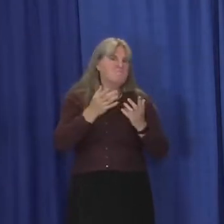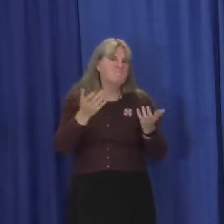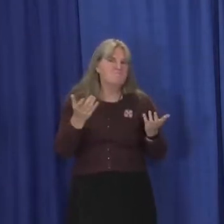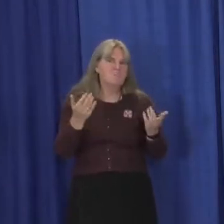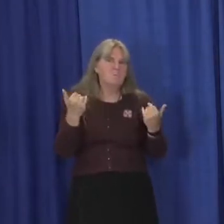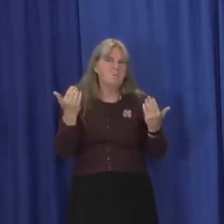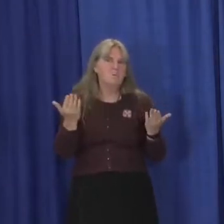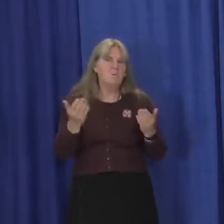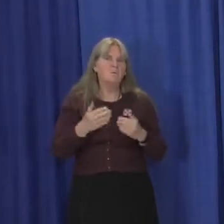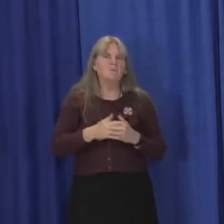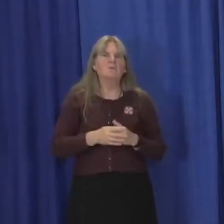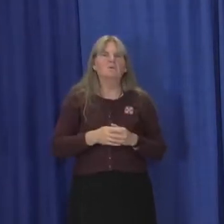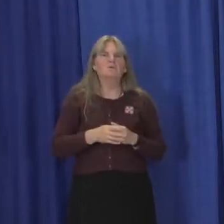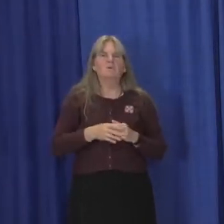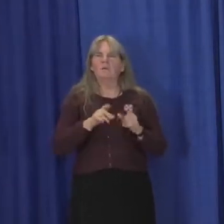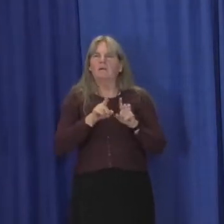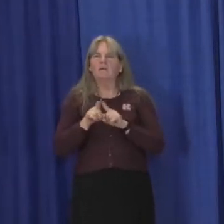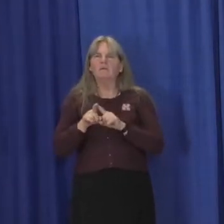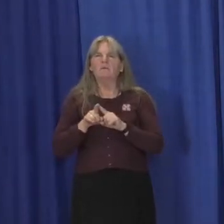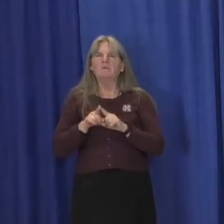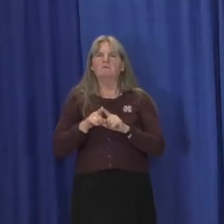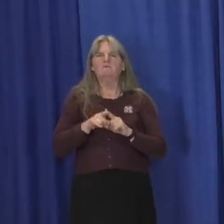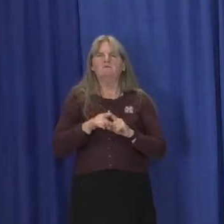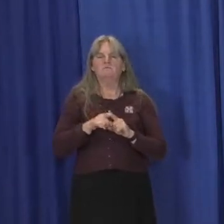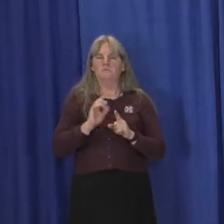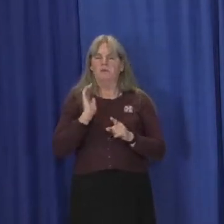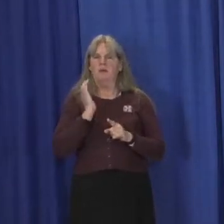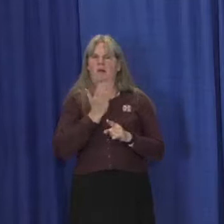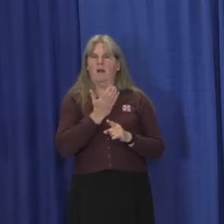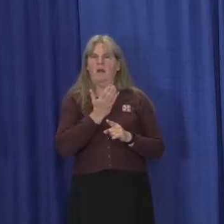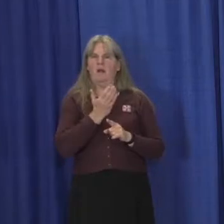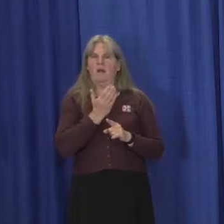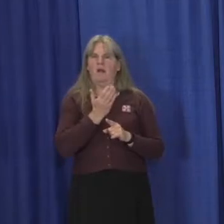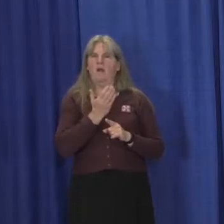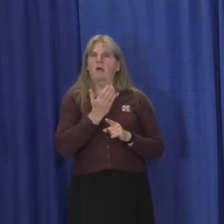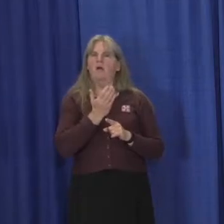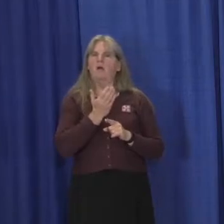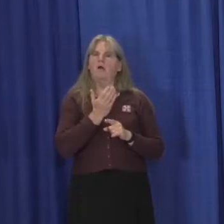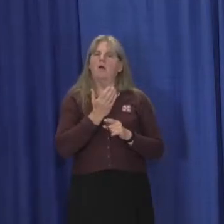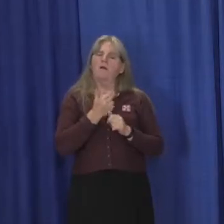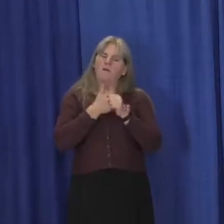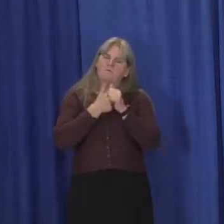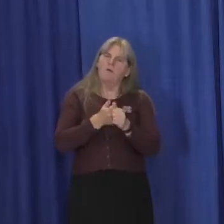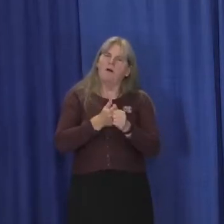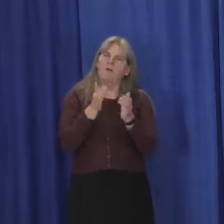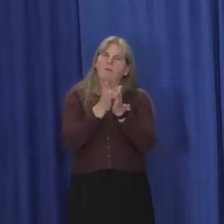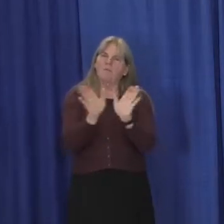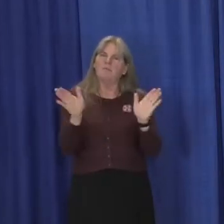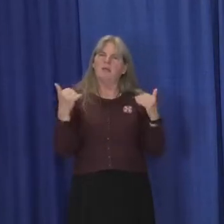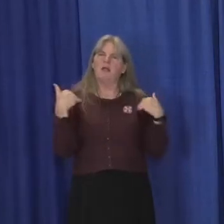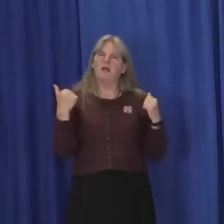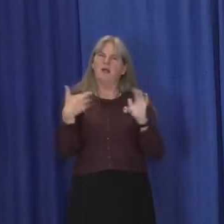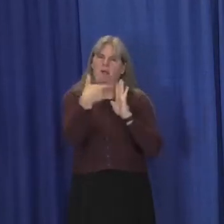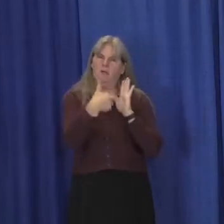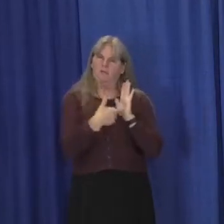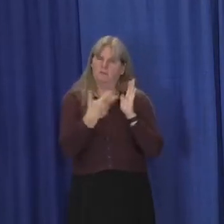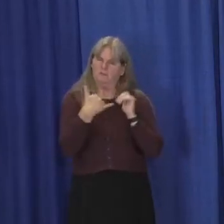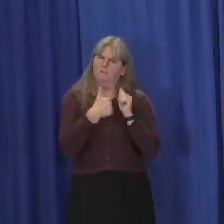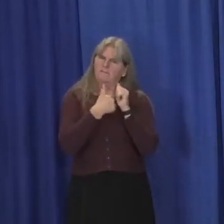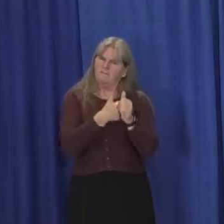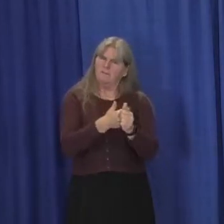And it depends on our own use of public health measures